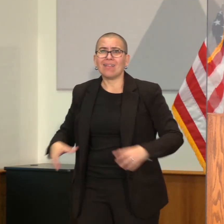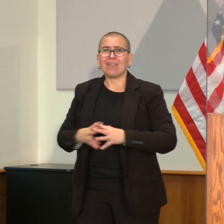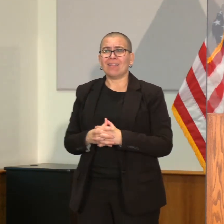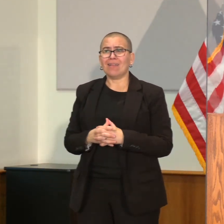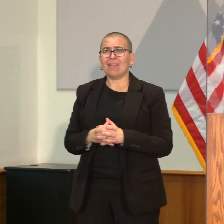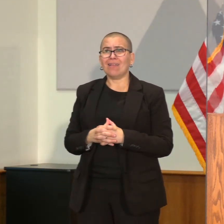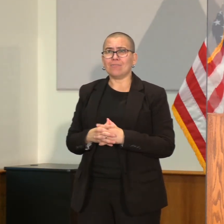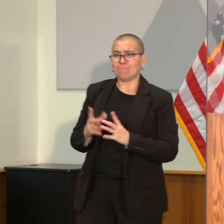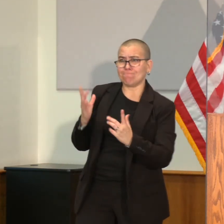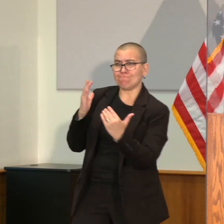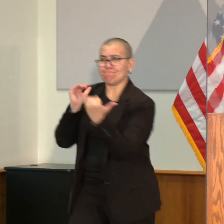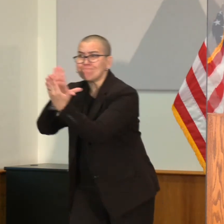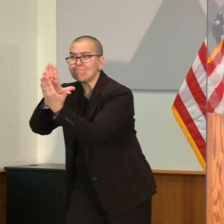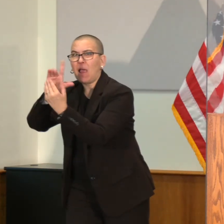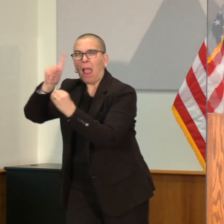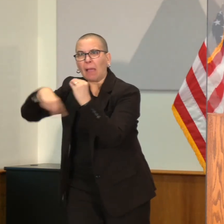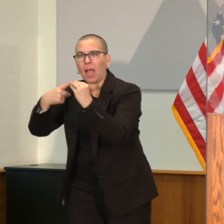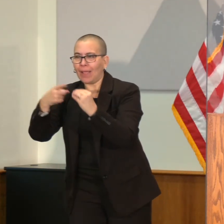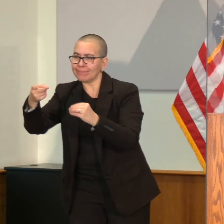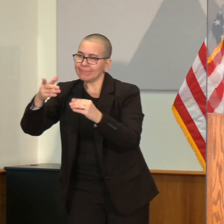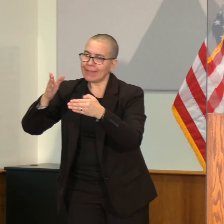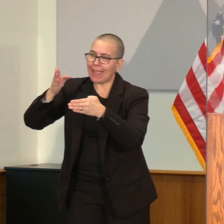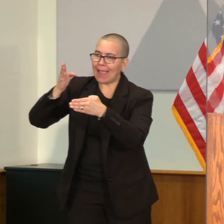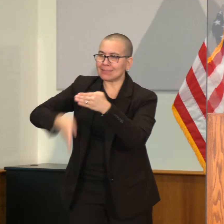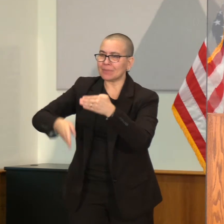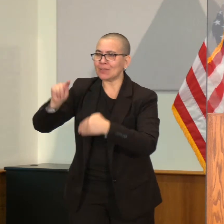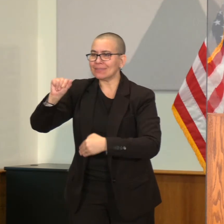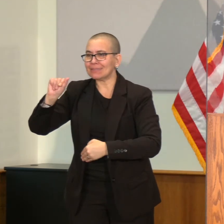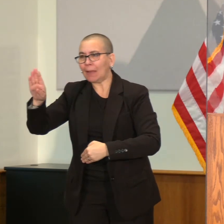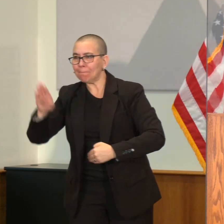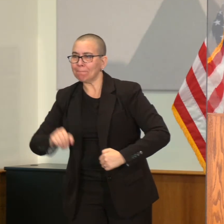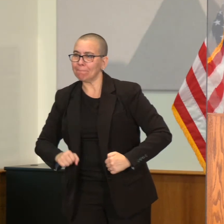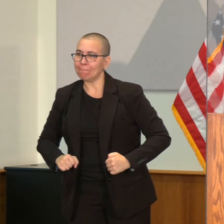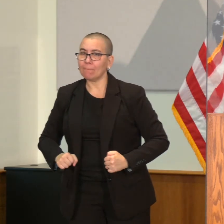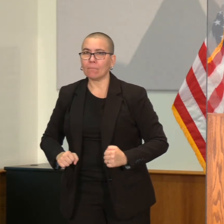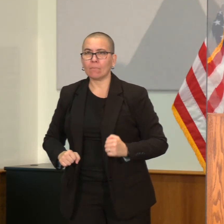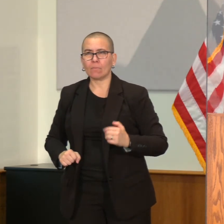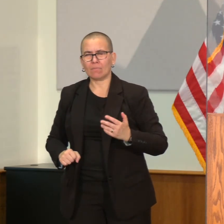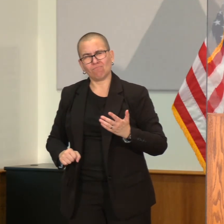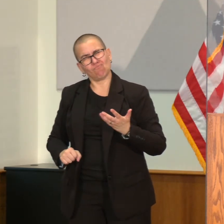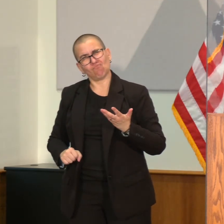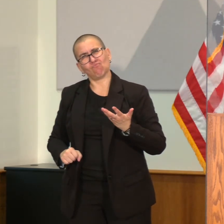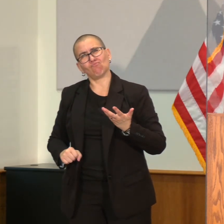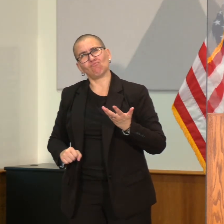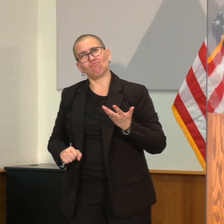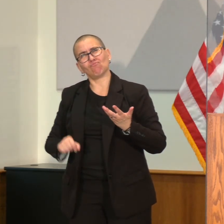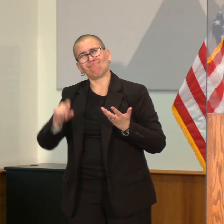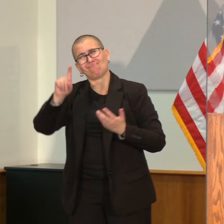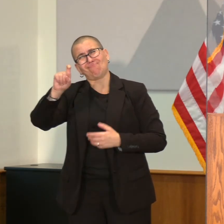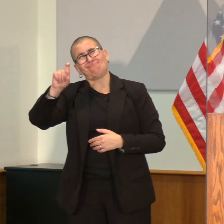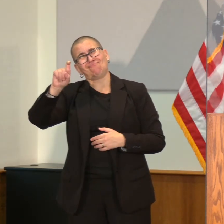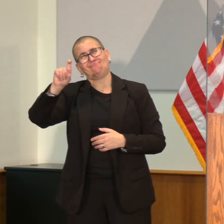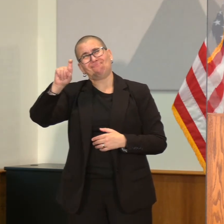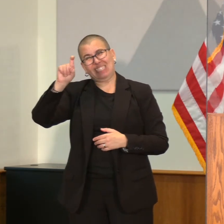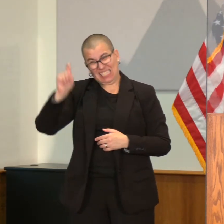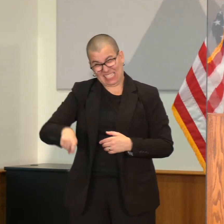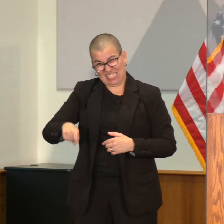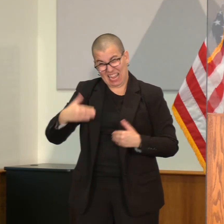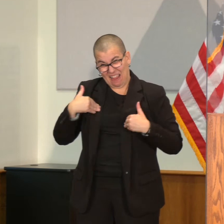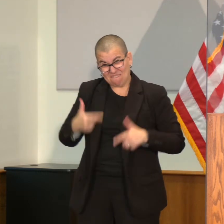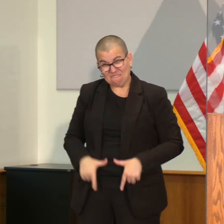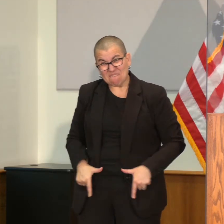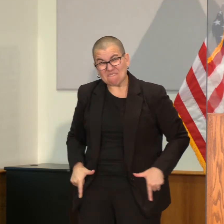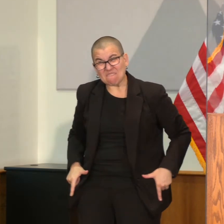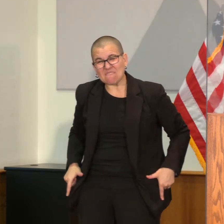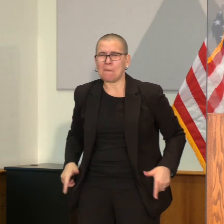I think the answer in what happened in his situation, as well as in many others, at the